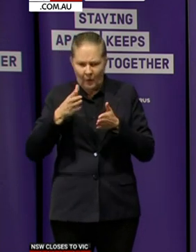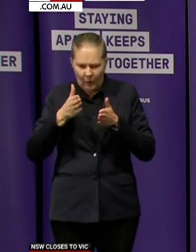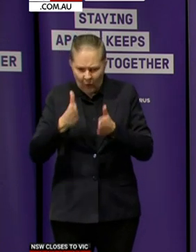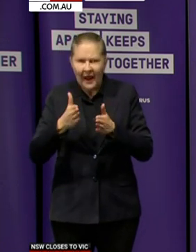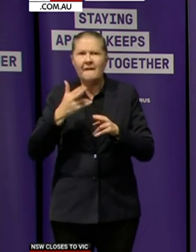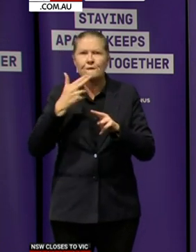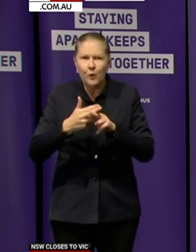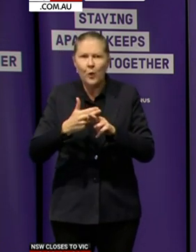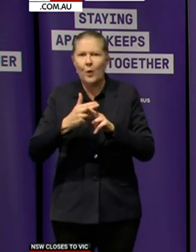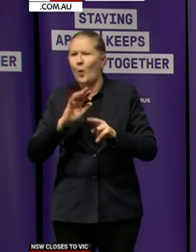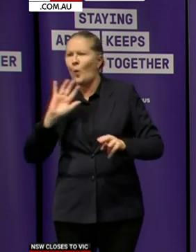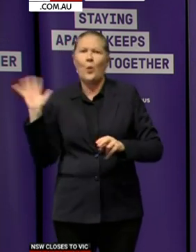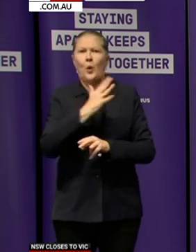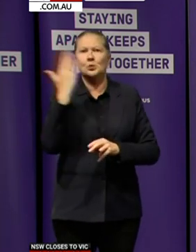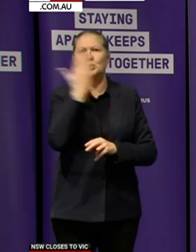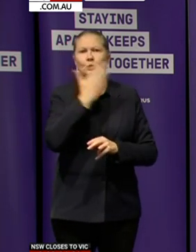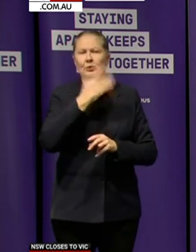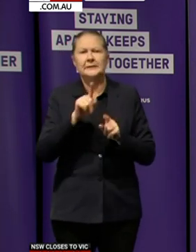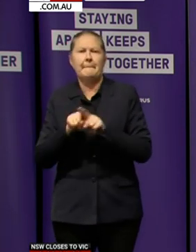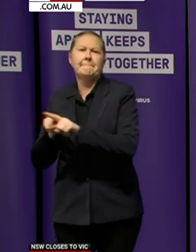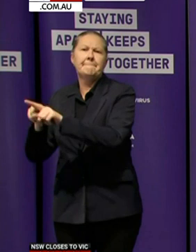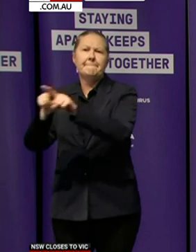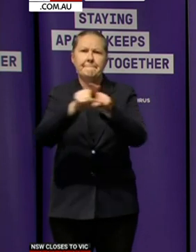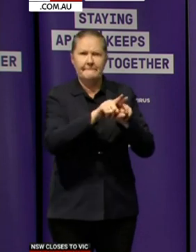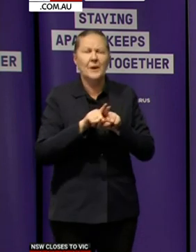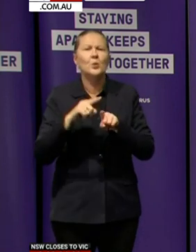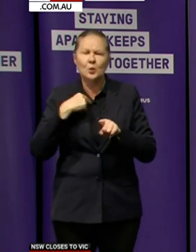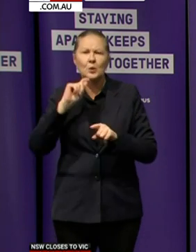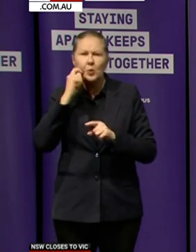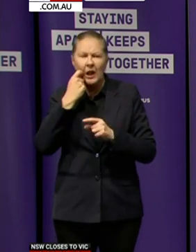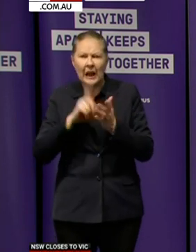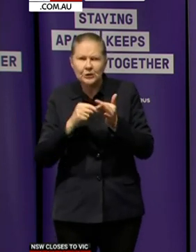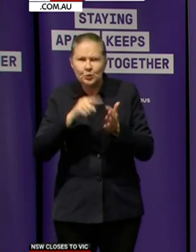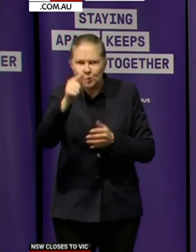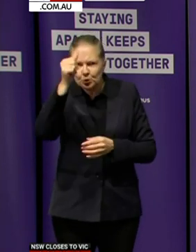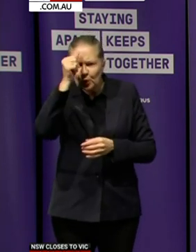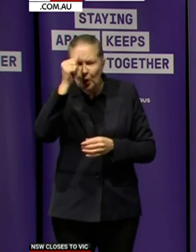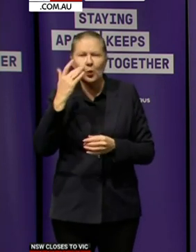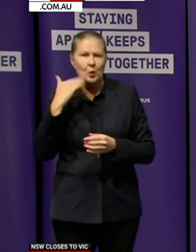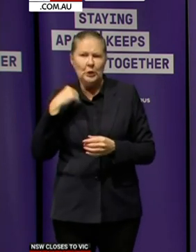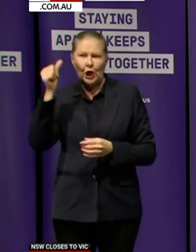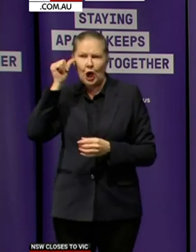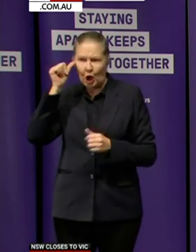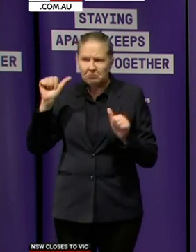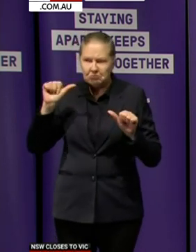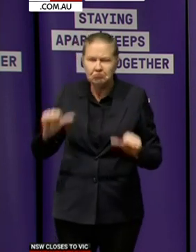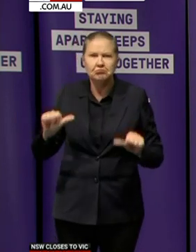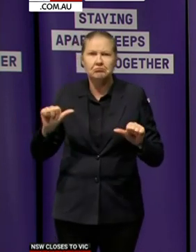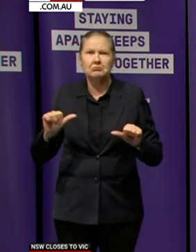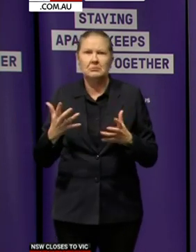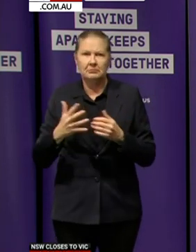right across our state. We'll update you on that as we have those details to hand. In terms